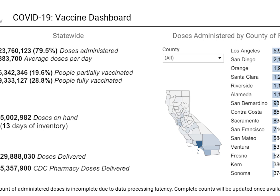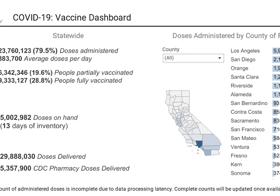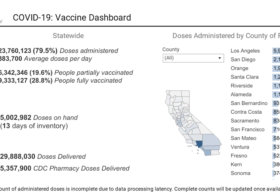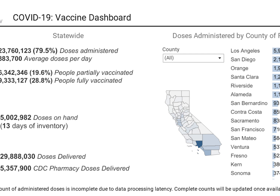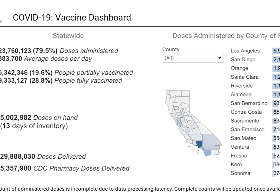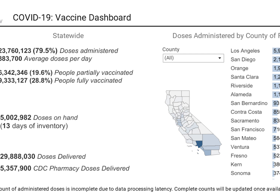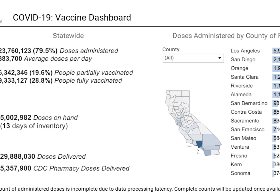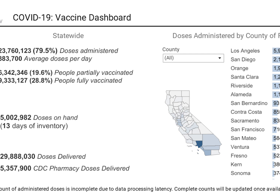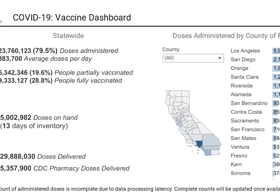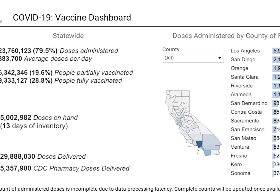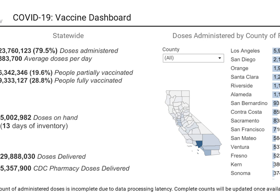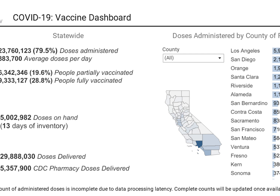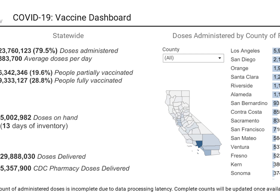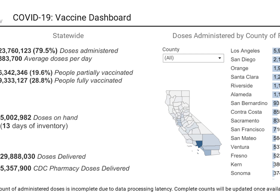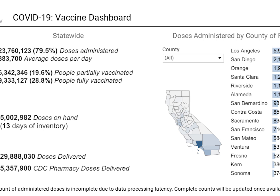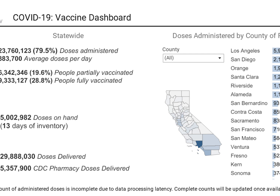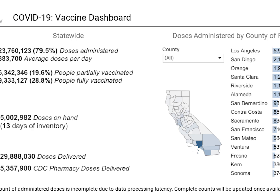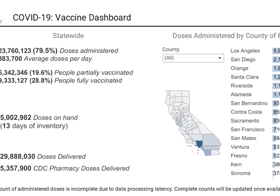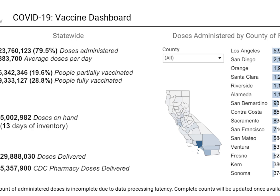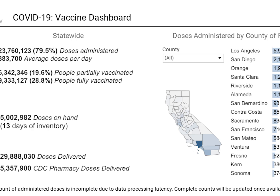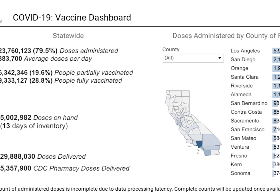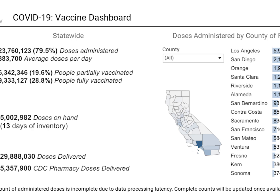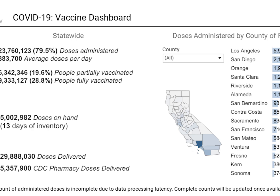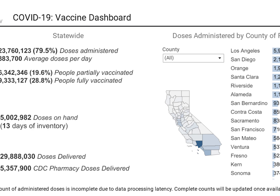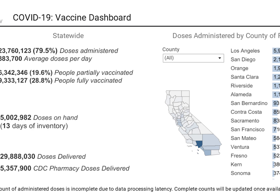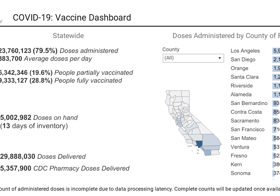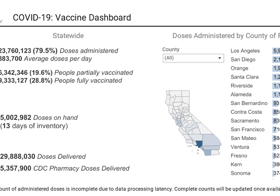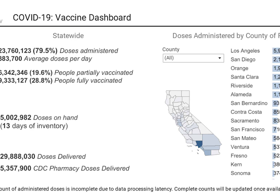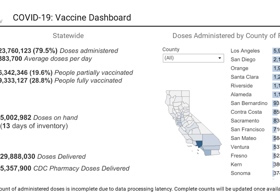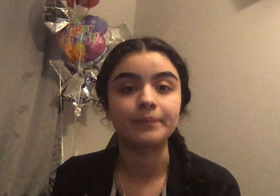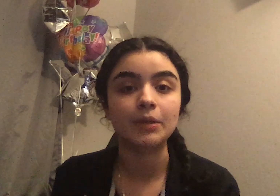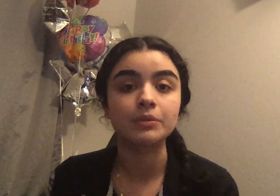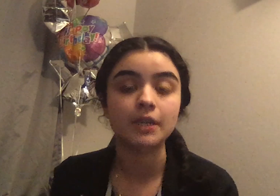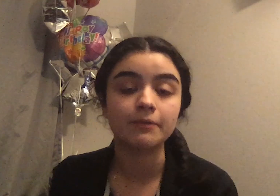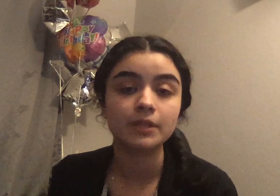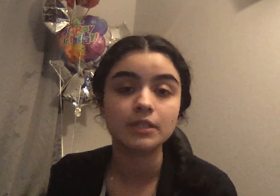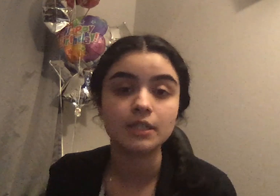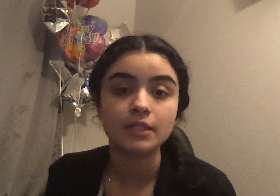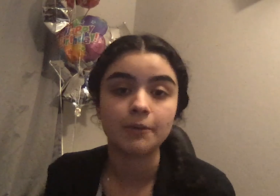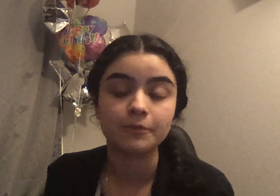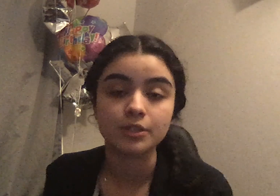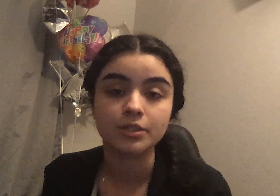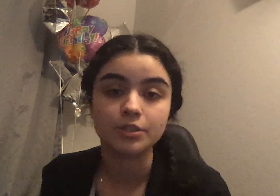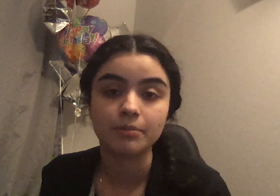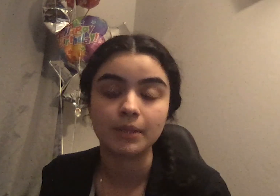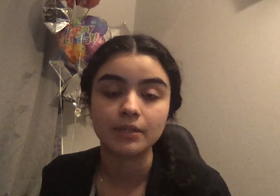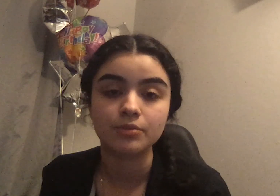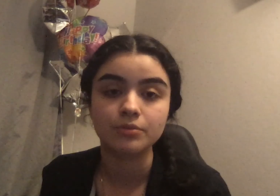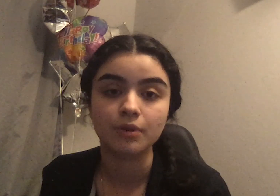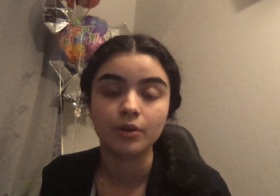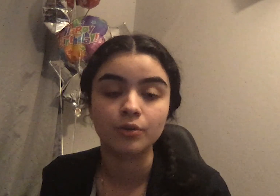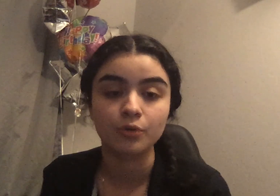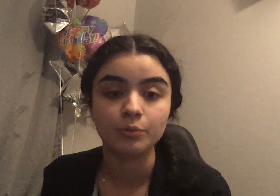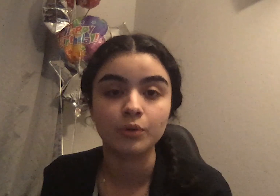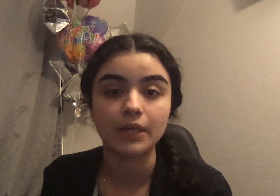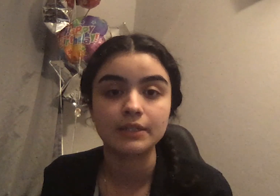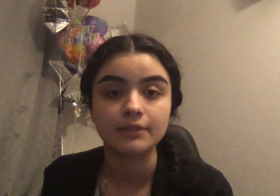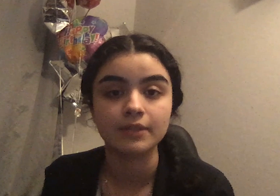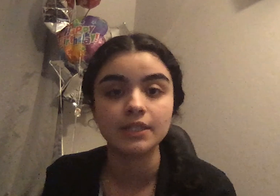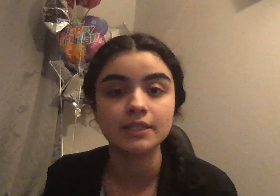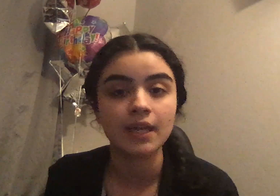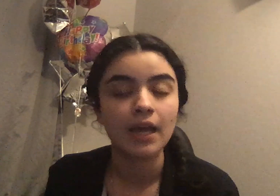dashboard, only 28% of Californians have been fully vaccinated. It will definitely take time for us to jump back to our